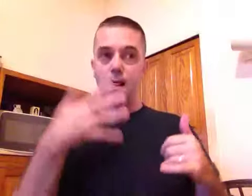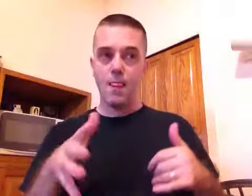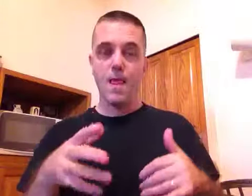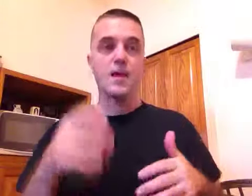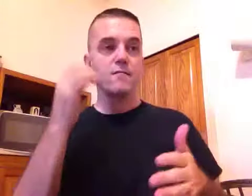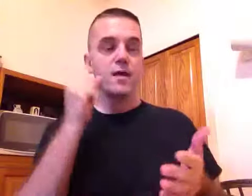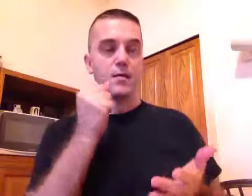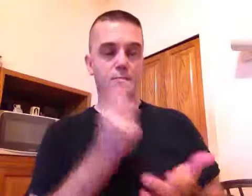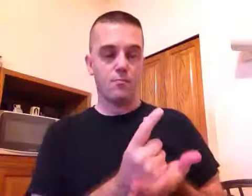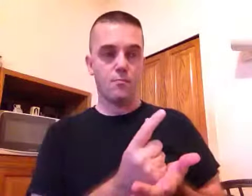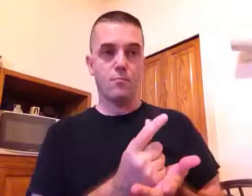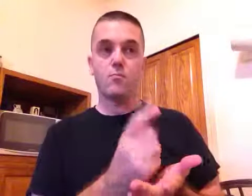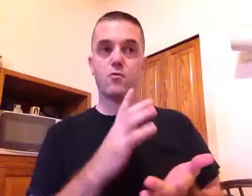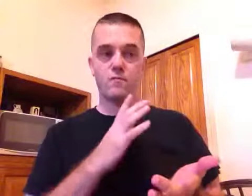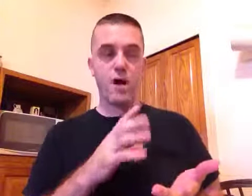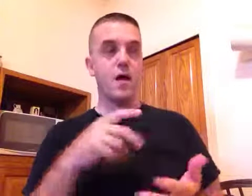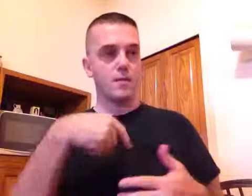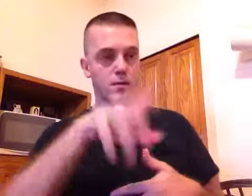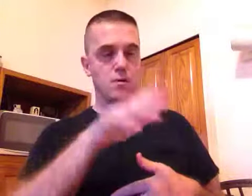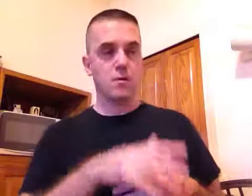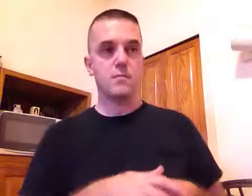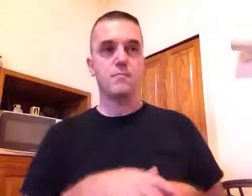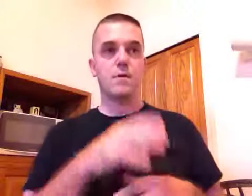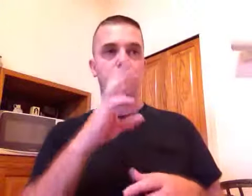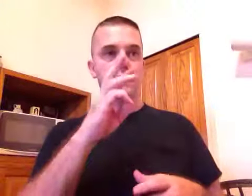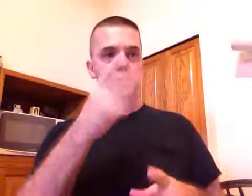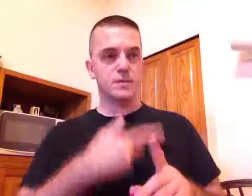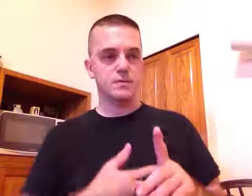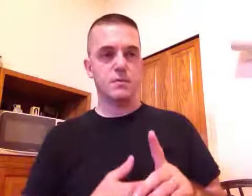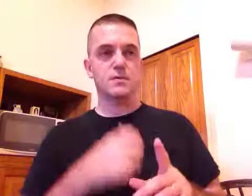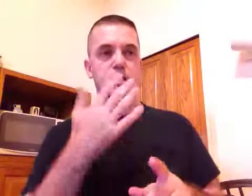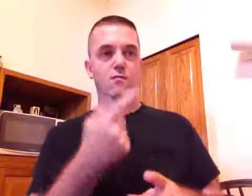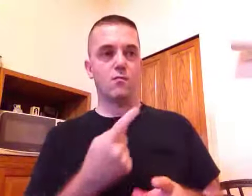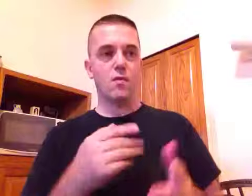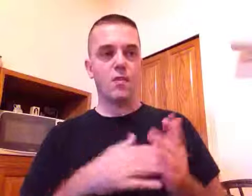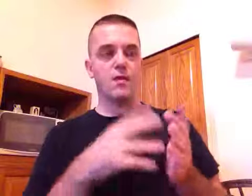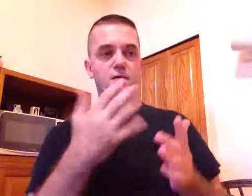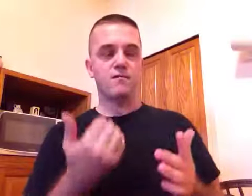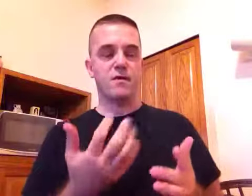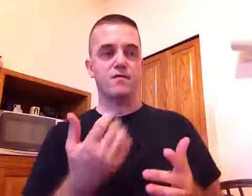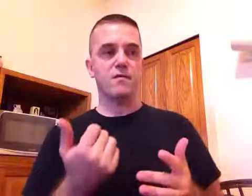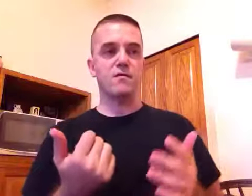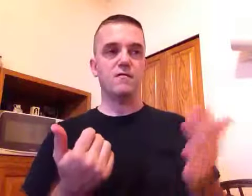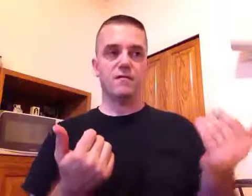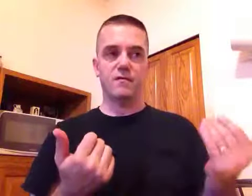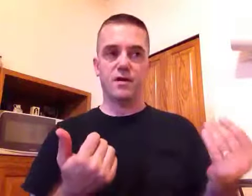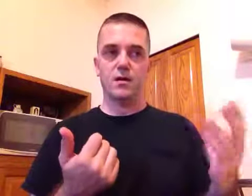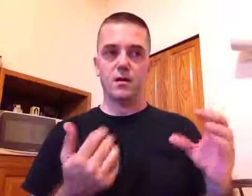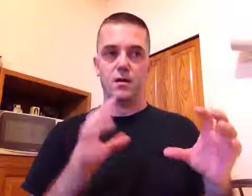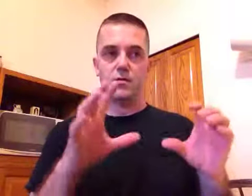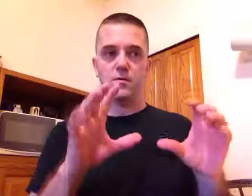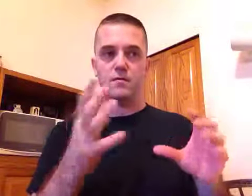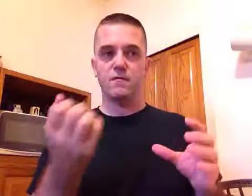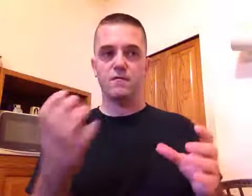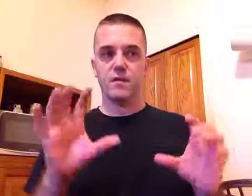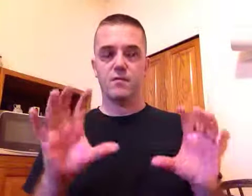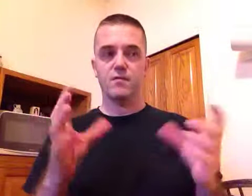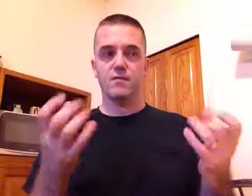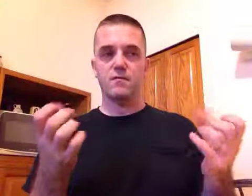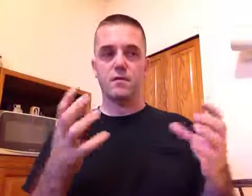first 6 months or however long. Yeah. And when it went through, they would take the other $1,500. Yeah. I'll be happy to give you